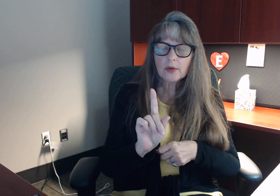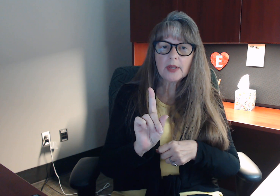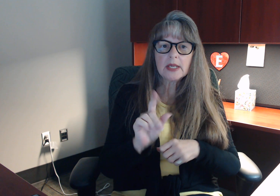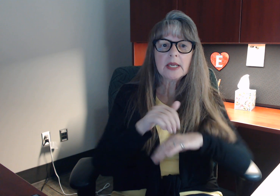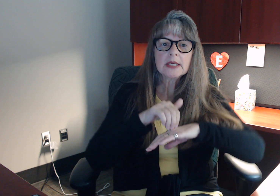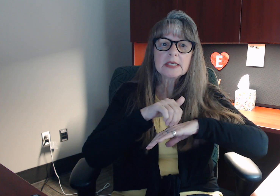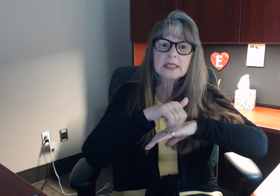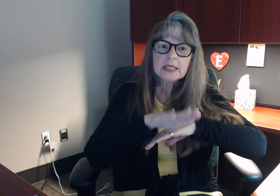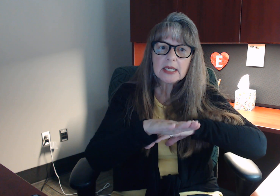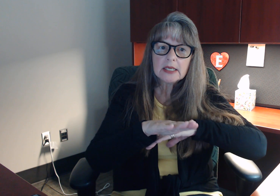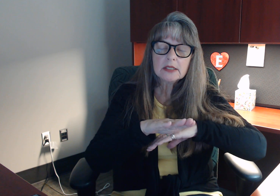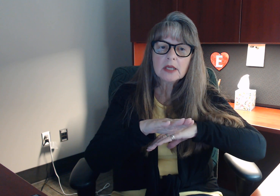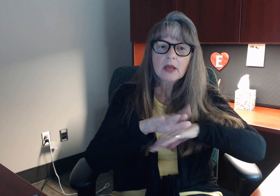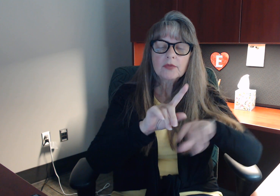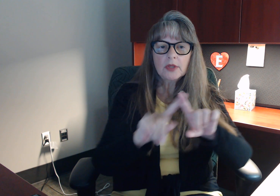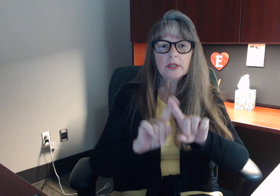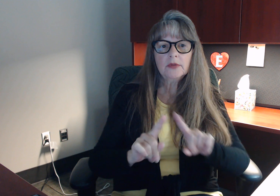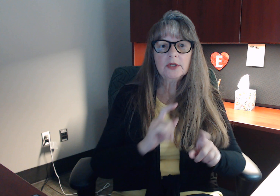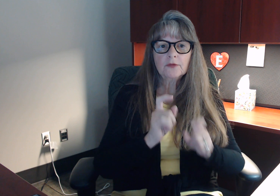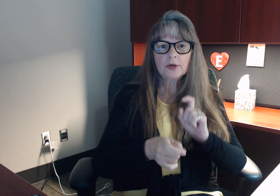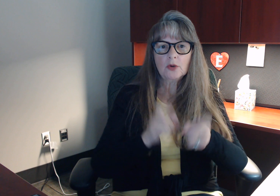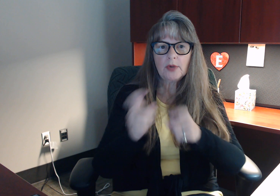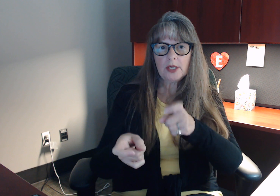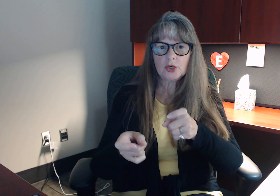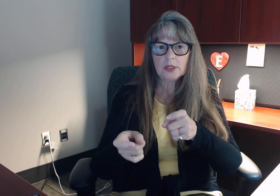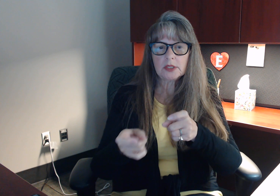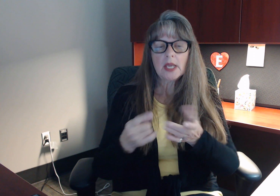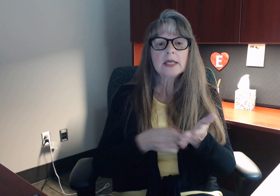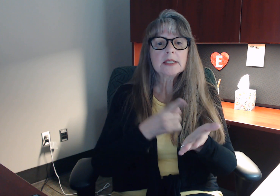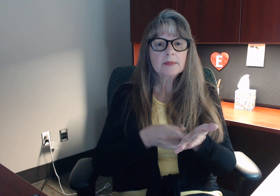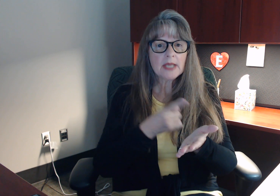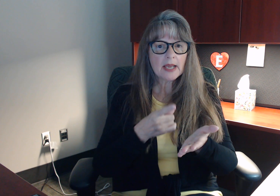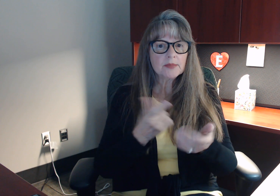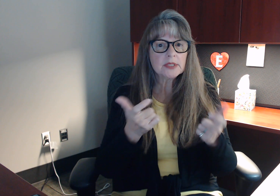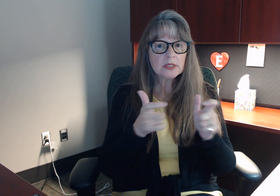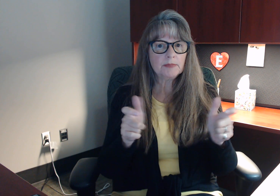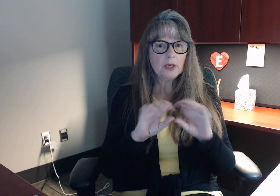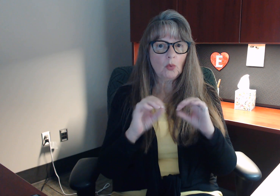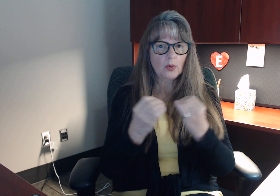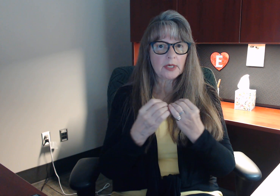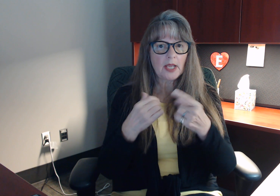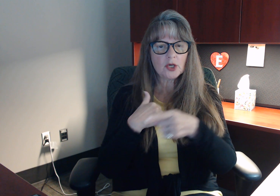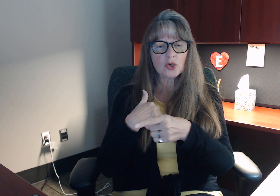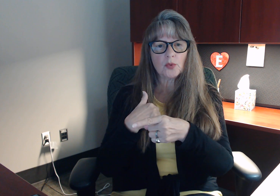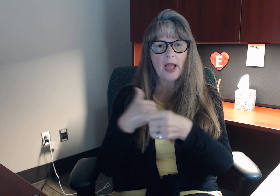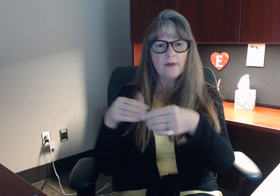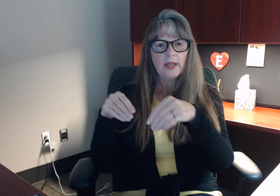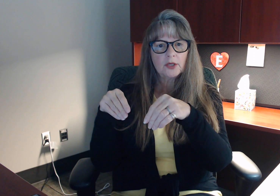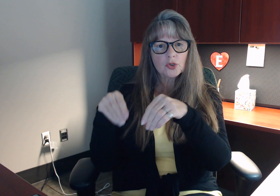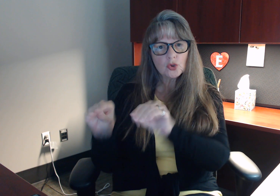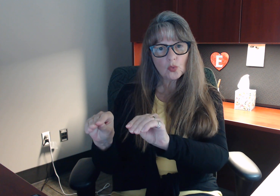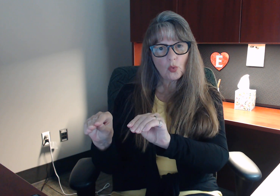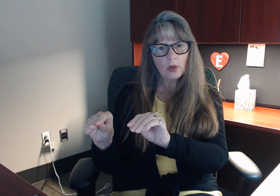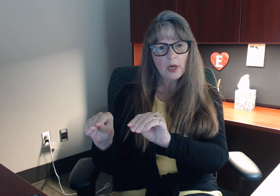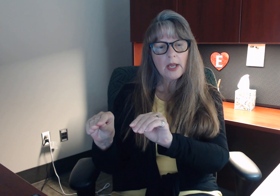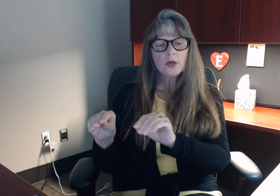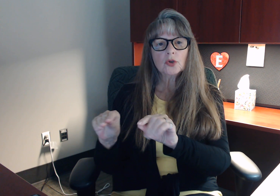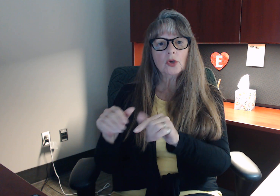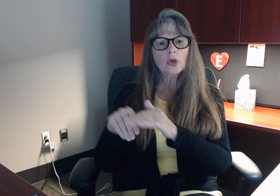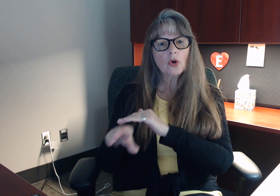they send the different donations. Sometimes these big organizations will have like a store, so you can go